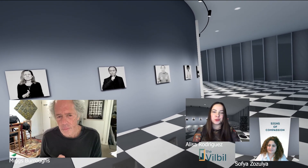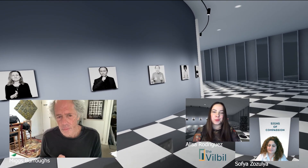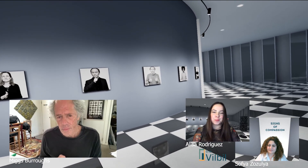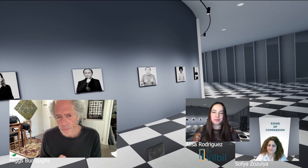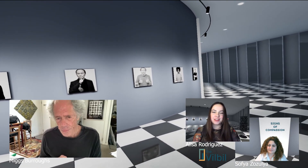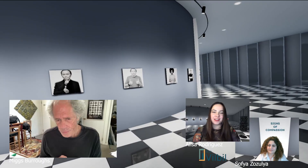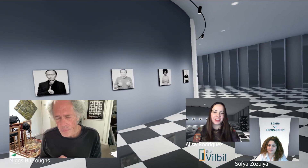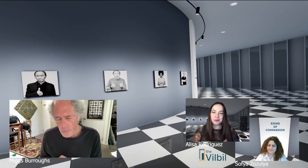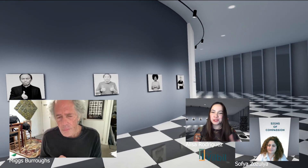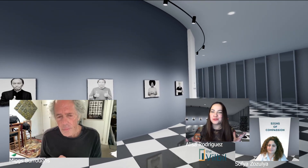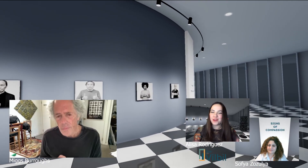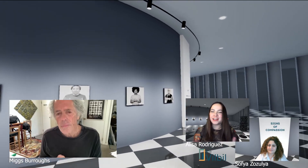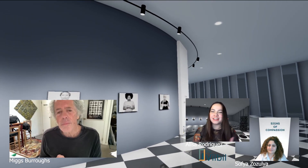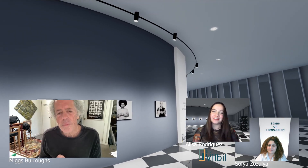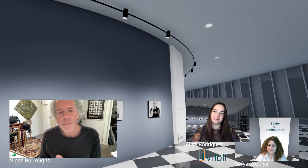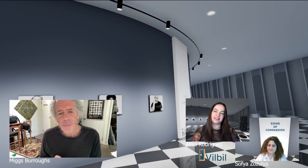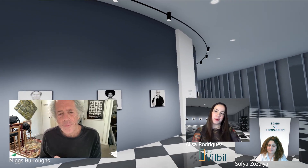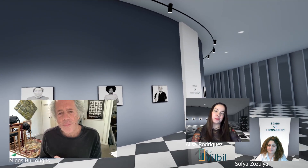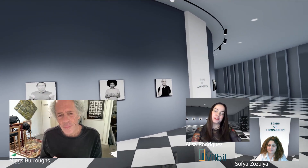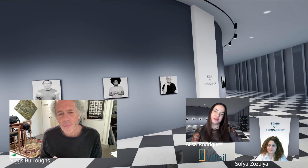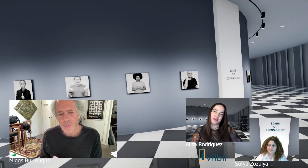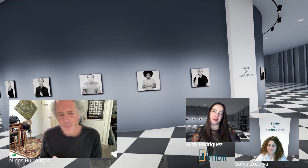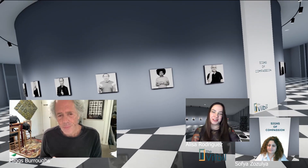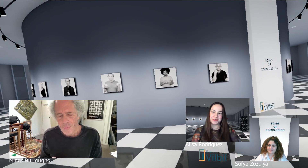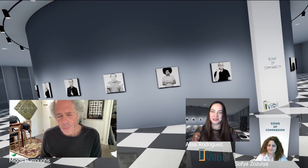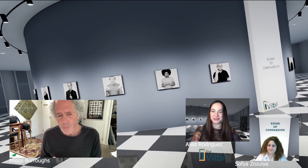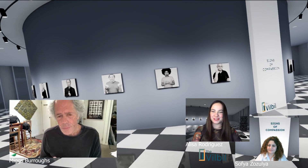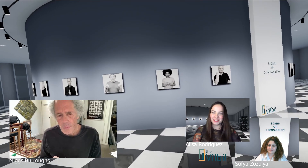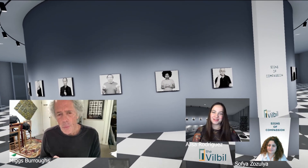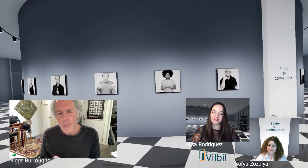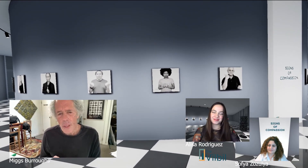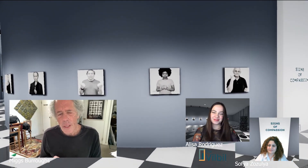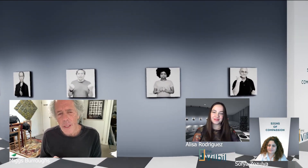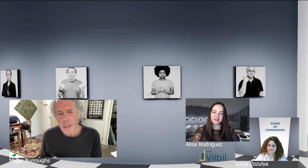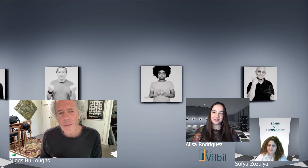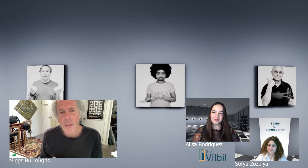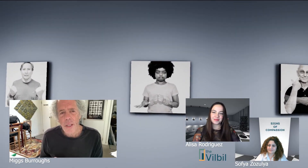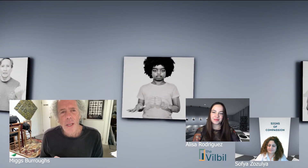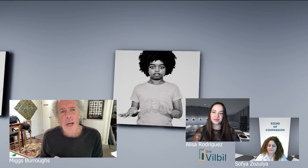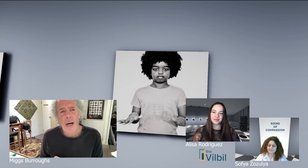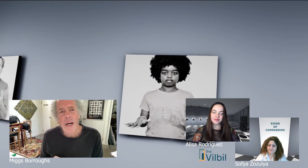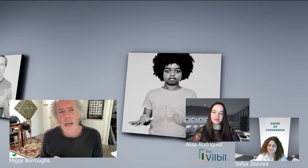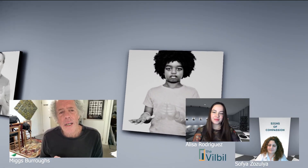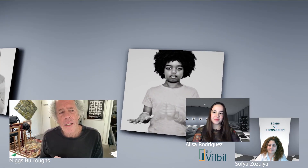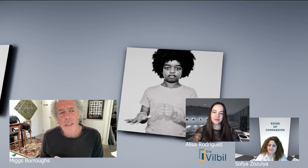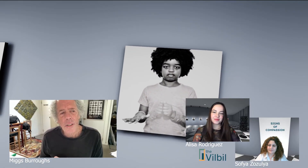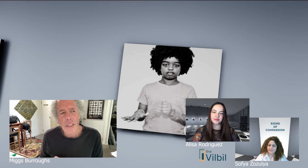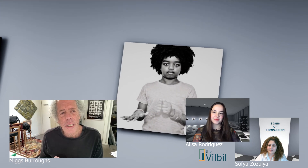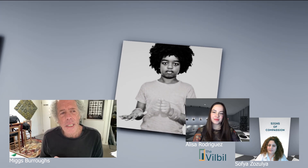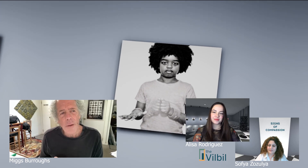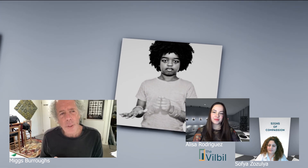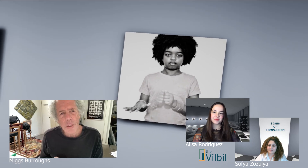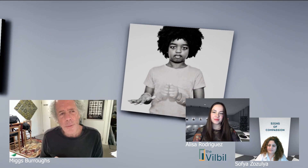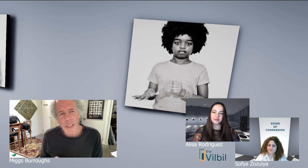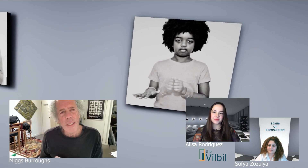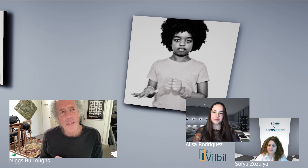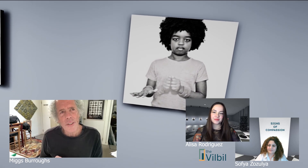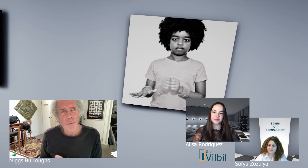you find those 30 individuals? Yeah, I was limited. Again, there's a lot